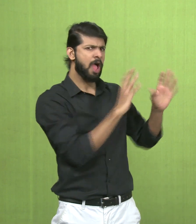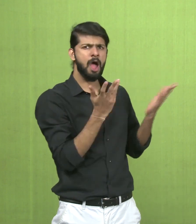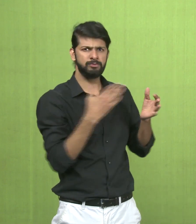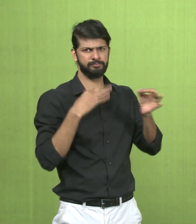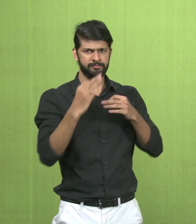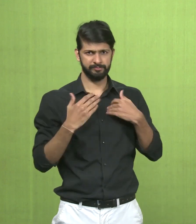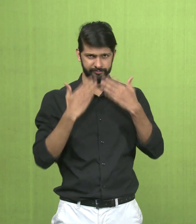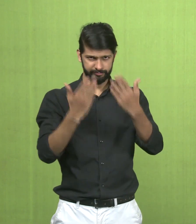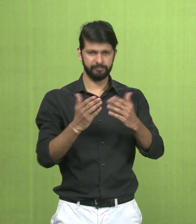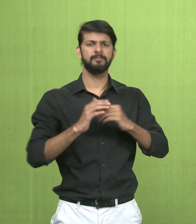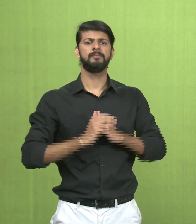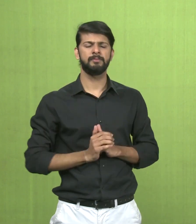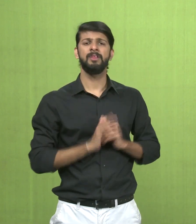The aerial perspective.